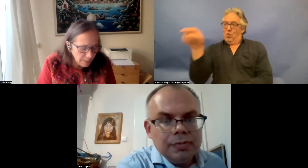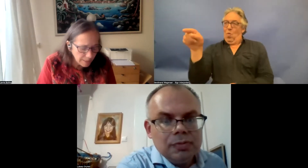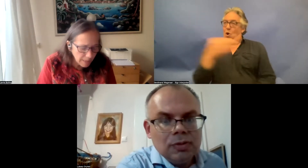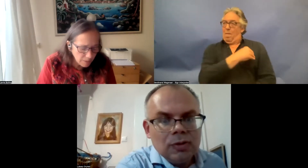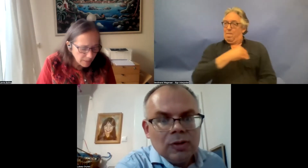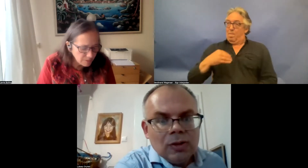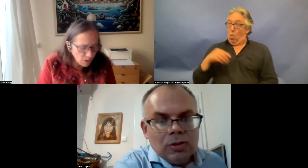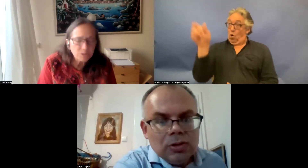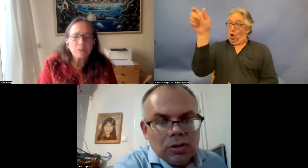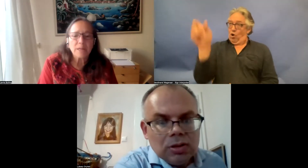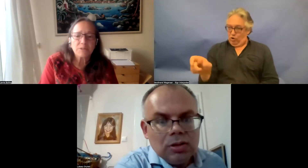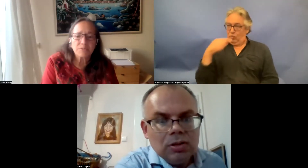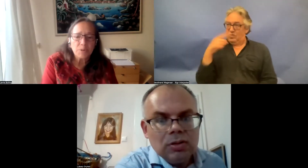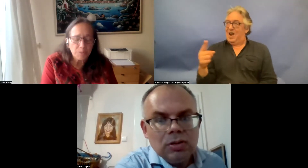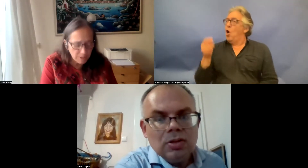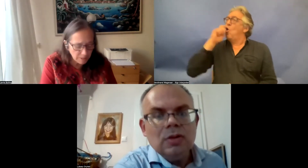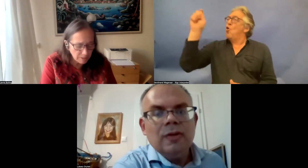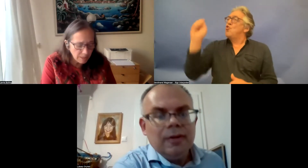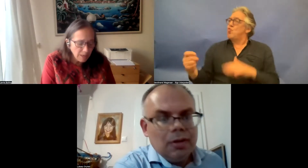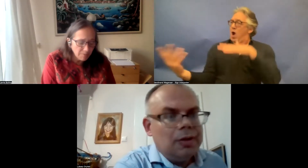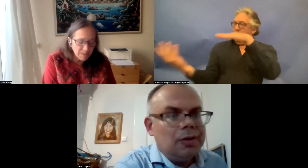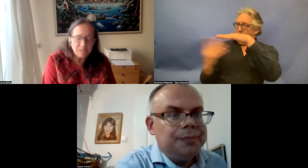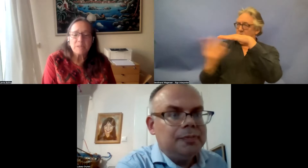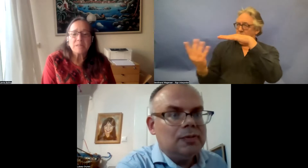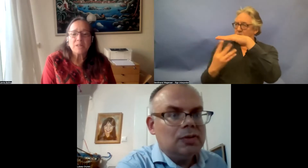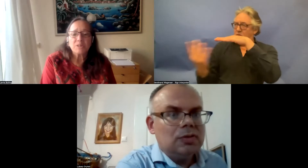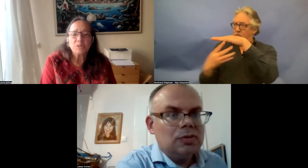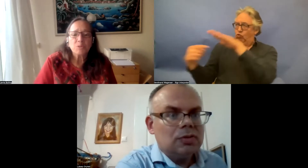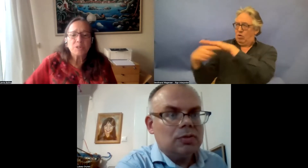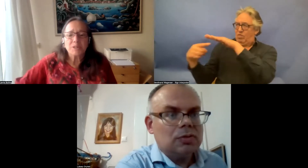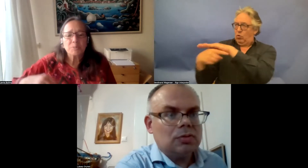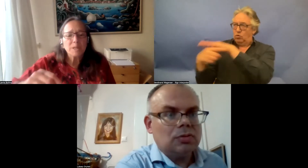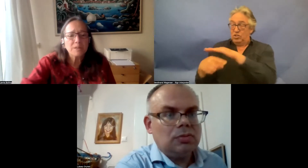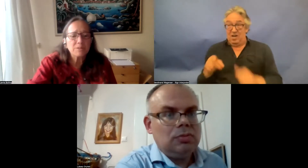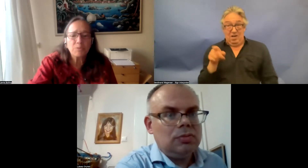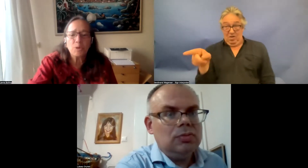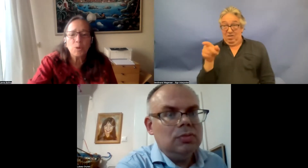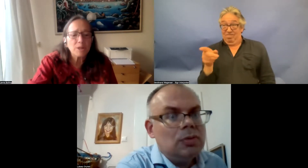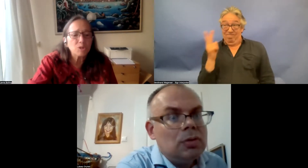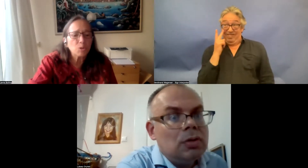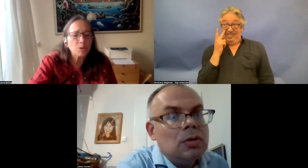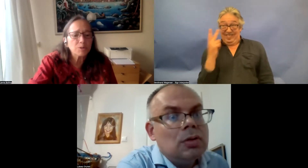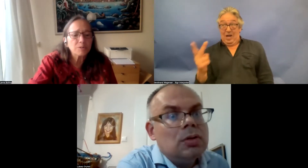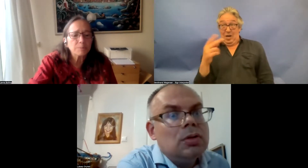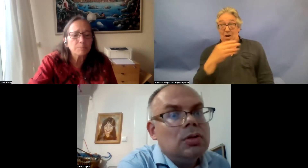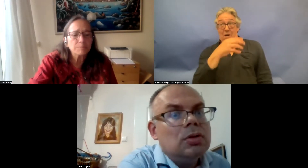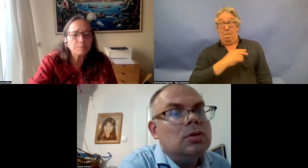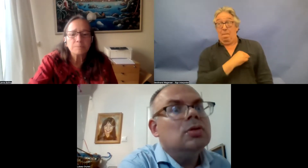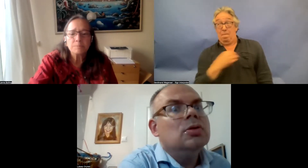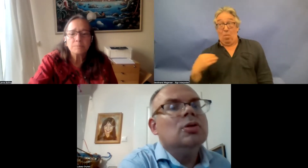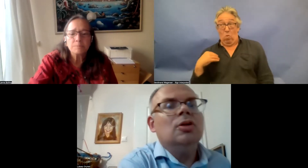Poland and how that's also led to further investments in institutions. Please, the floor is yours.